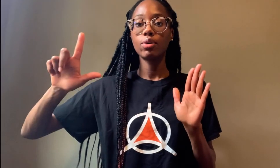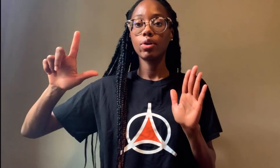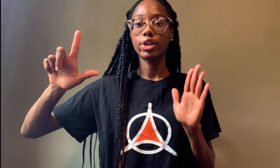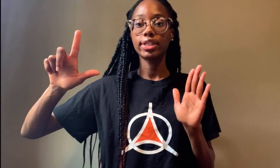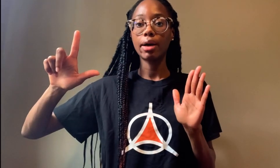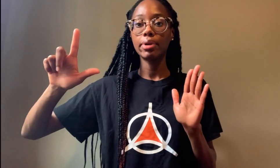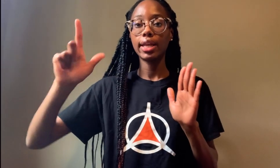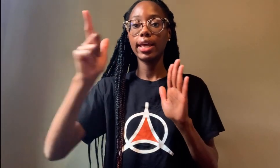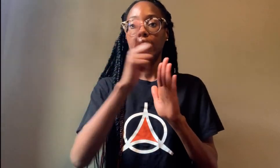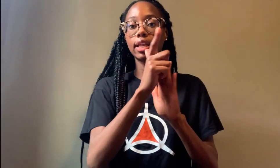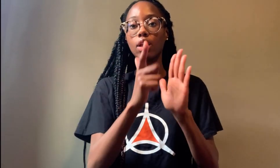on your dominant hand, law.